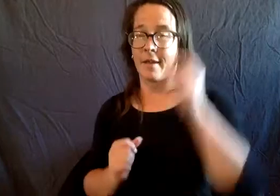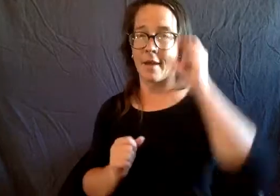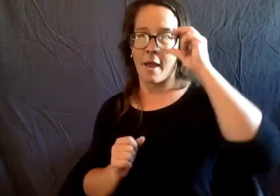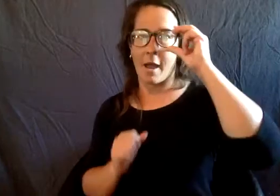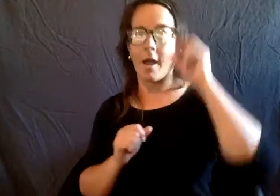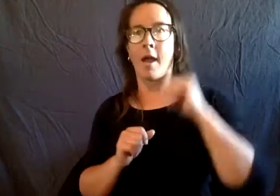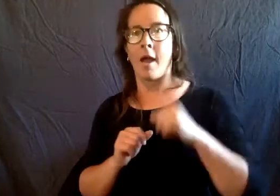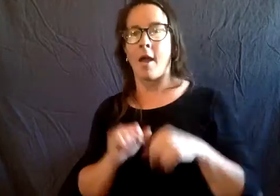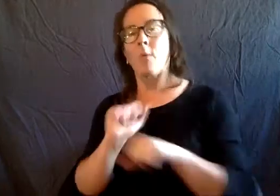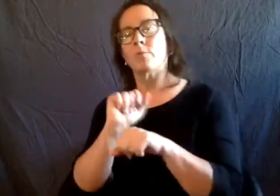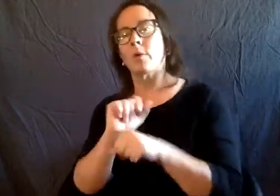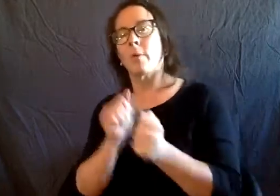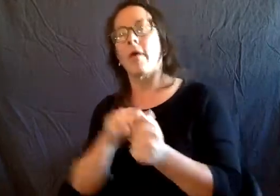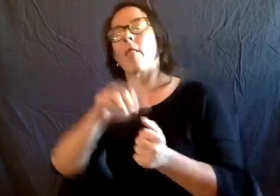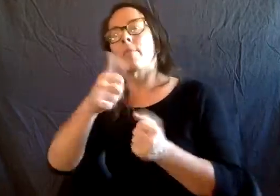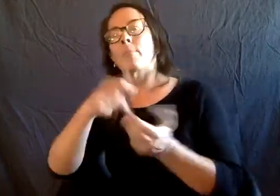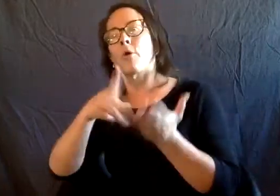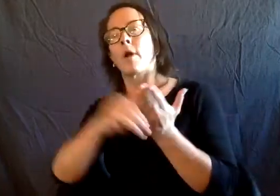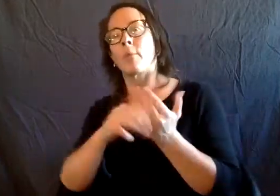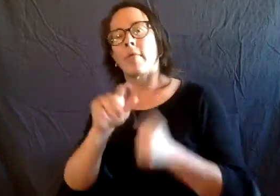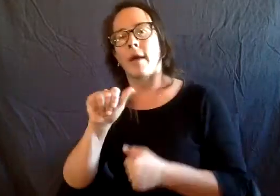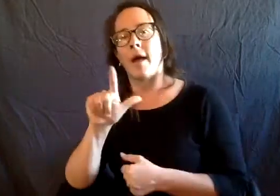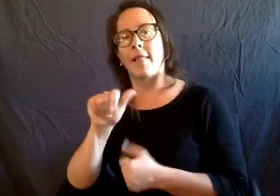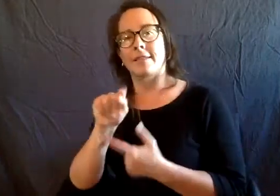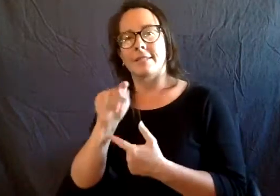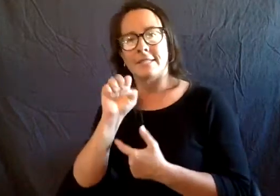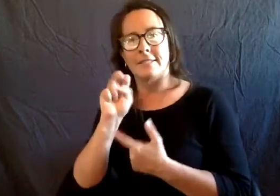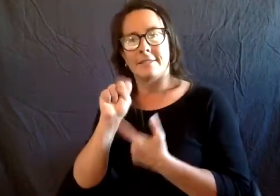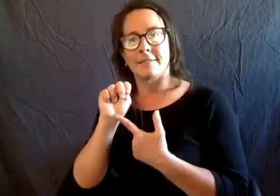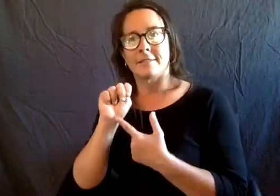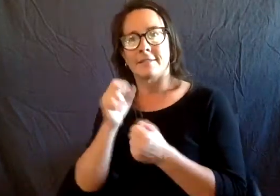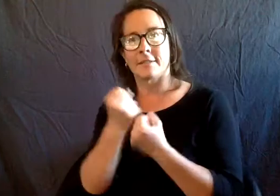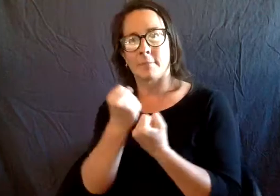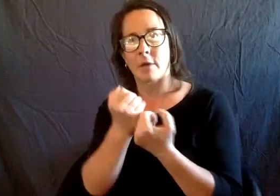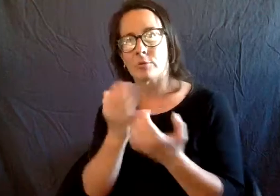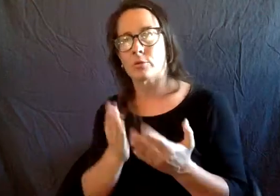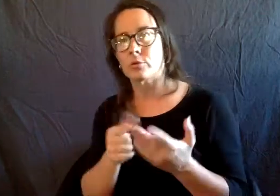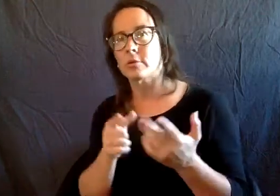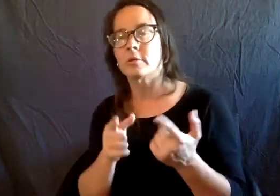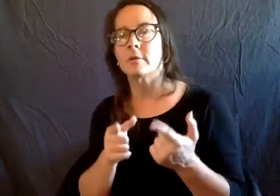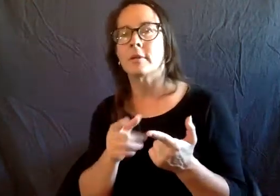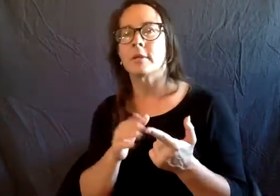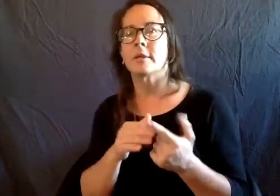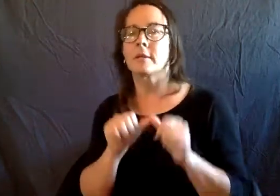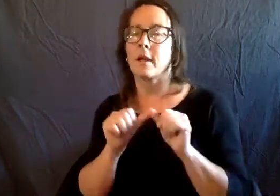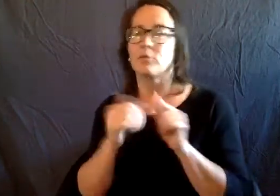Al-Teens as an Al-Teen sponsor, and it's it's a constant reminder to me that their